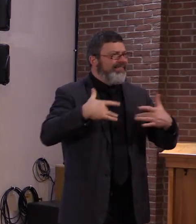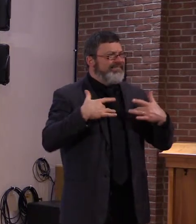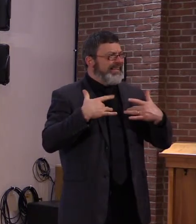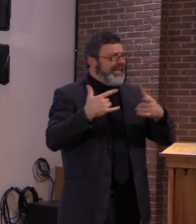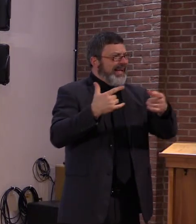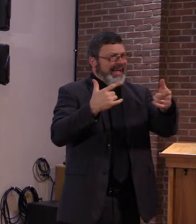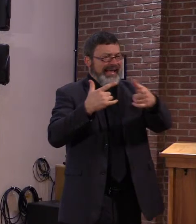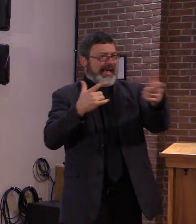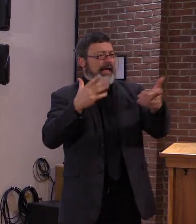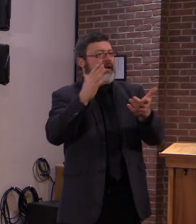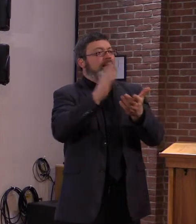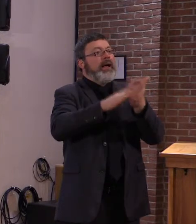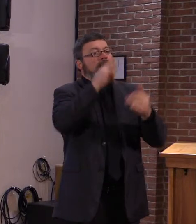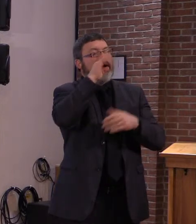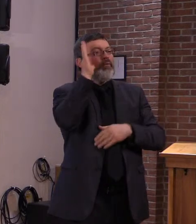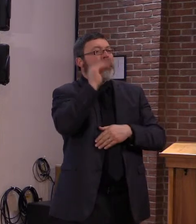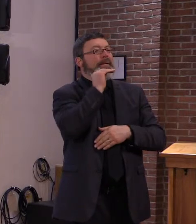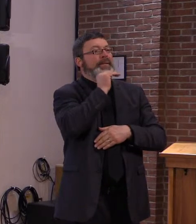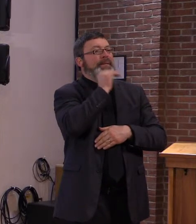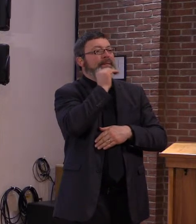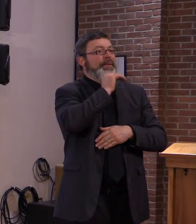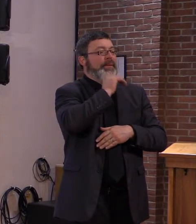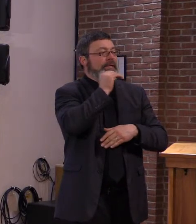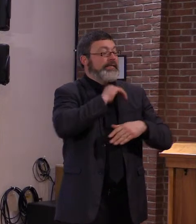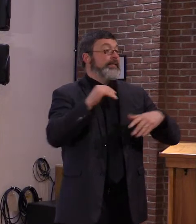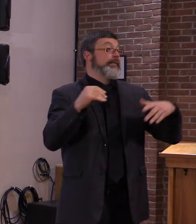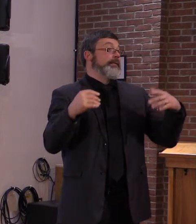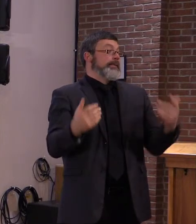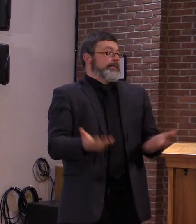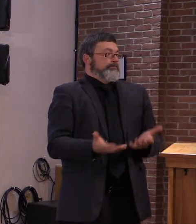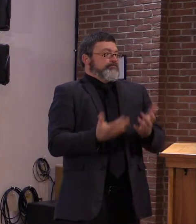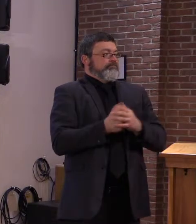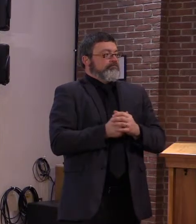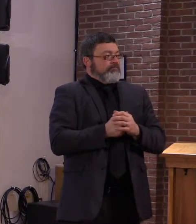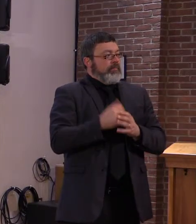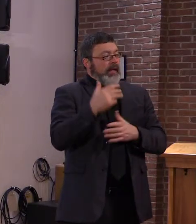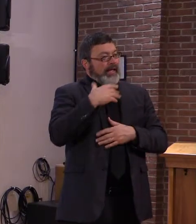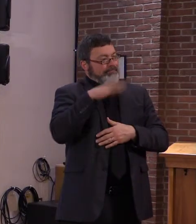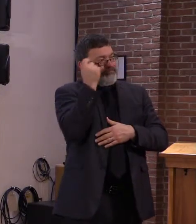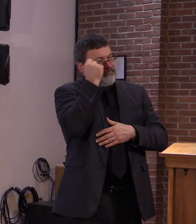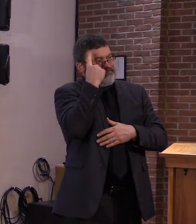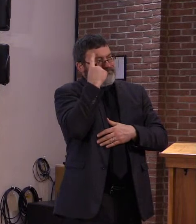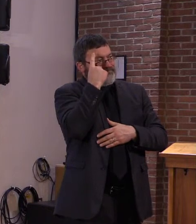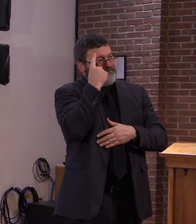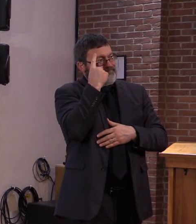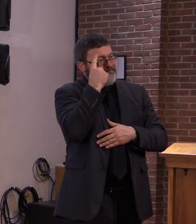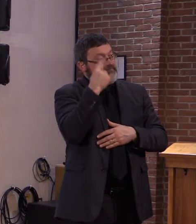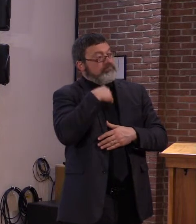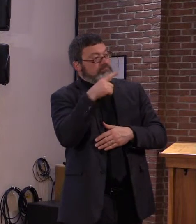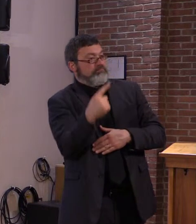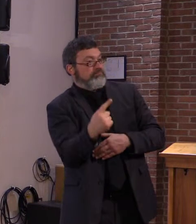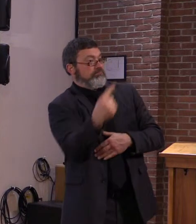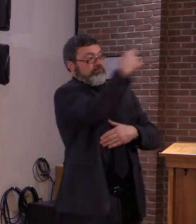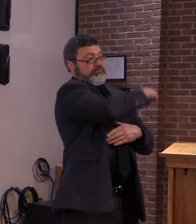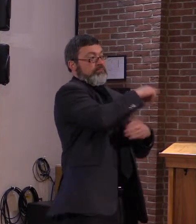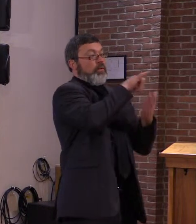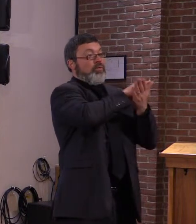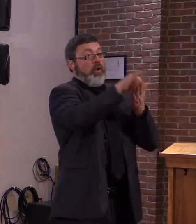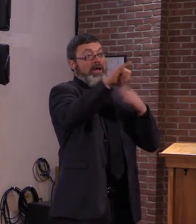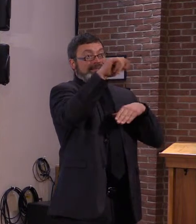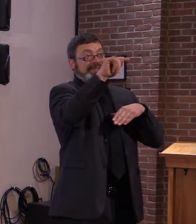That means paying attention to the guidance in order to slow the spread of the virus, save lives, and keep